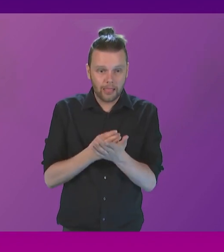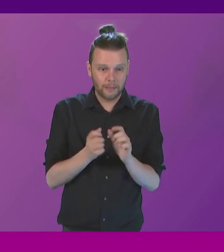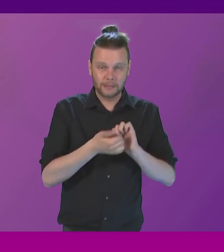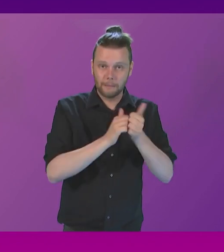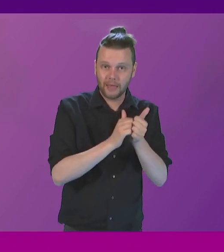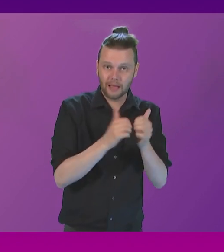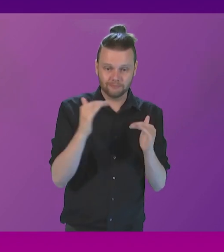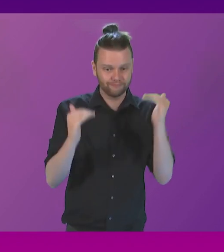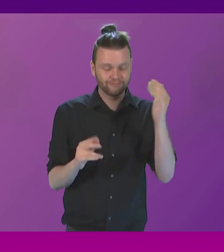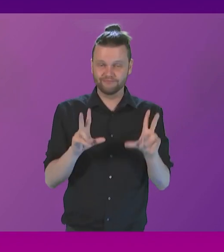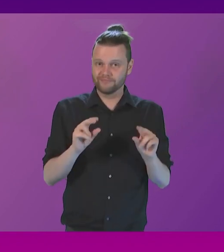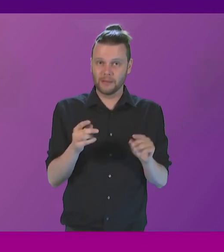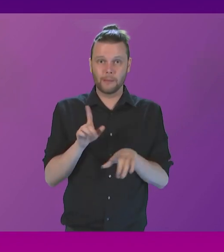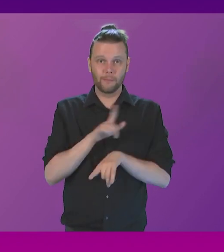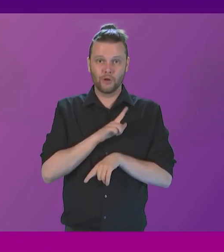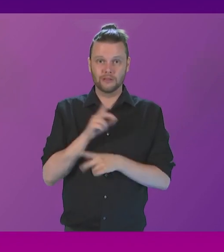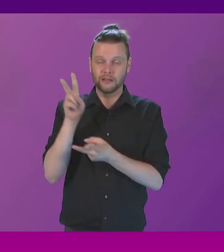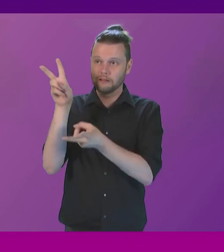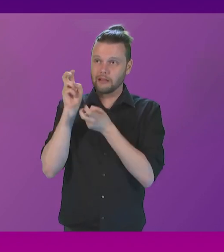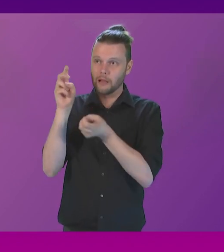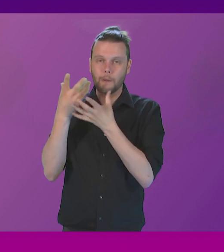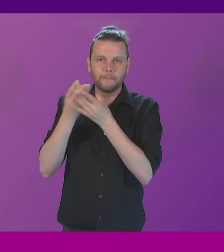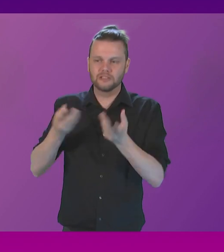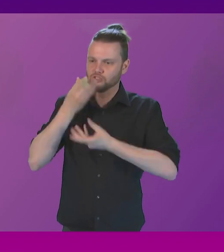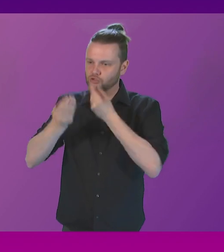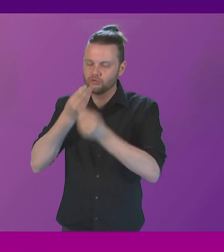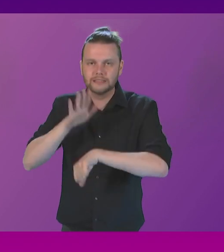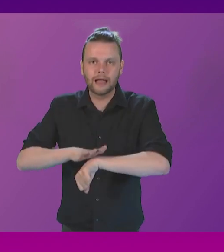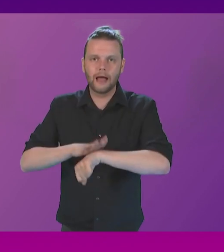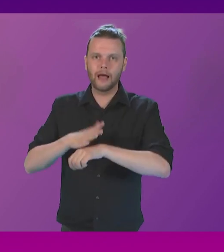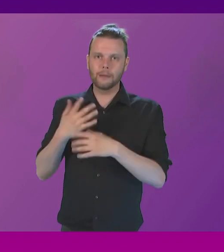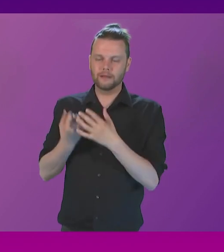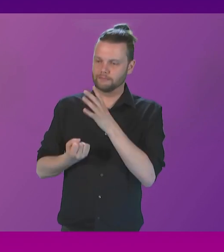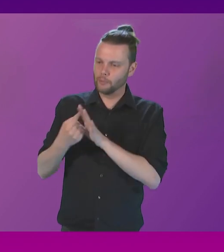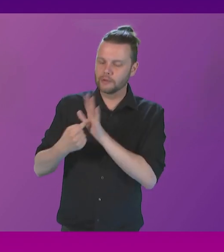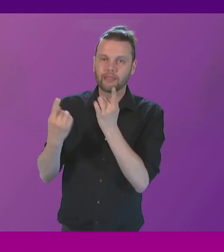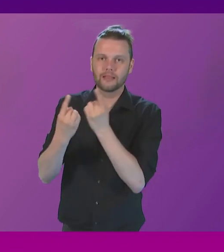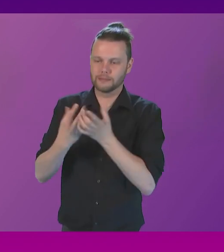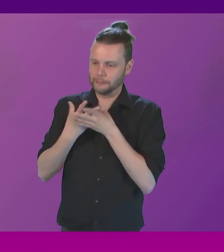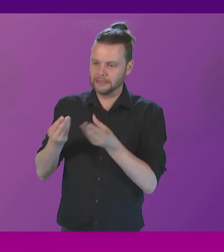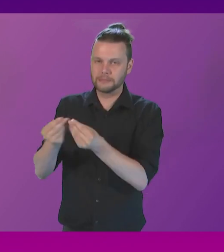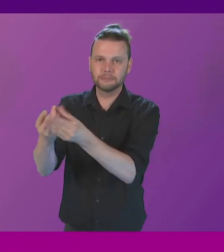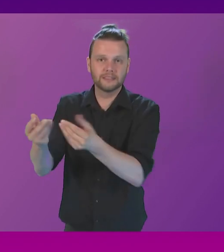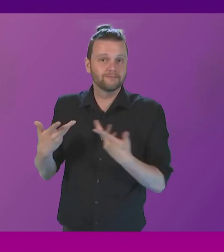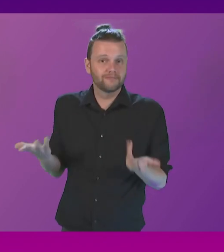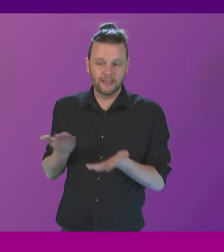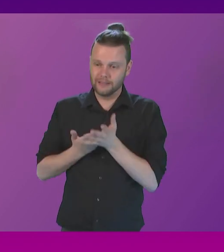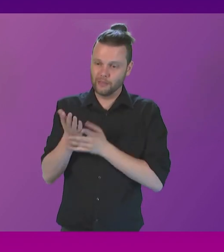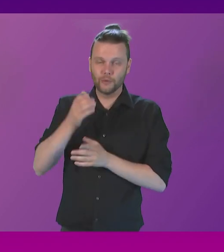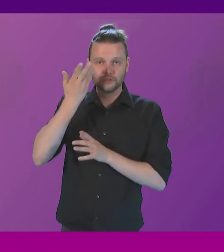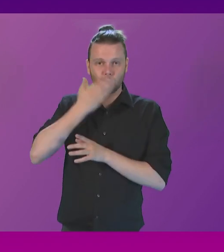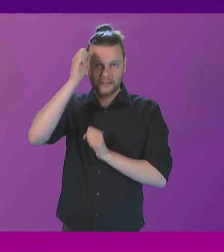his peers, as he doesn't hear announcements or story time and these important things as part of the school